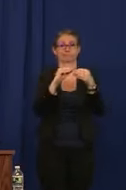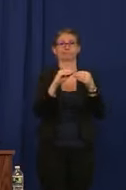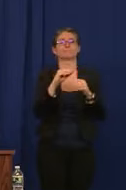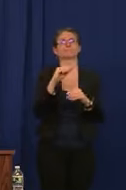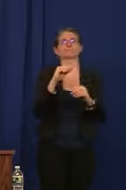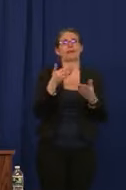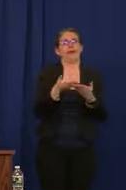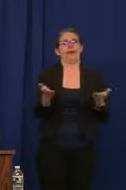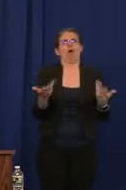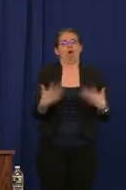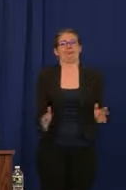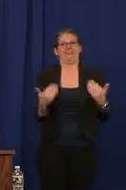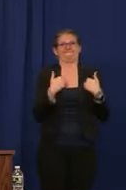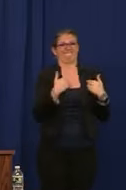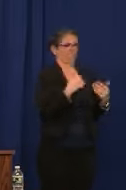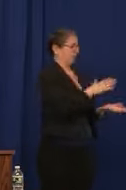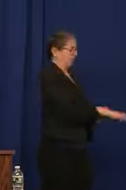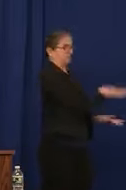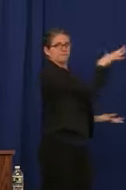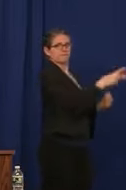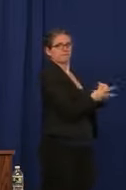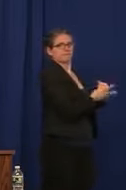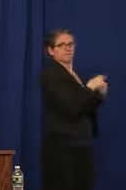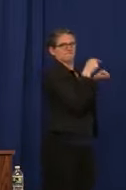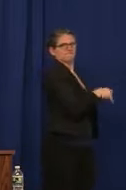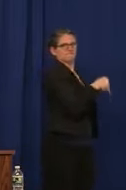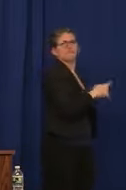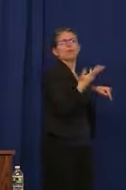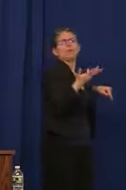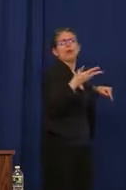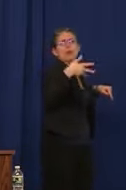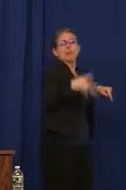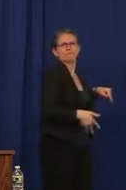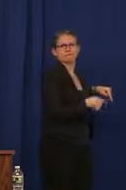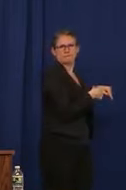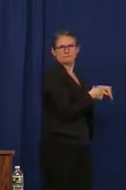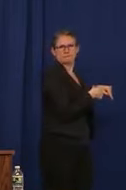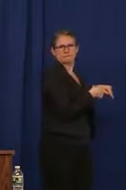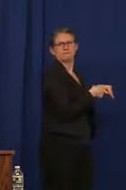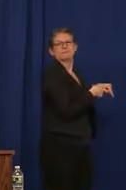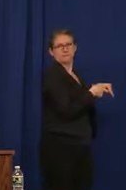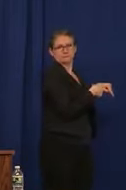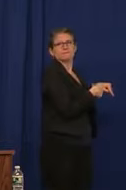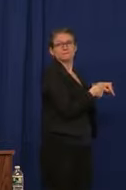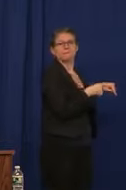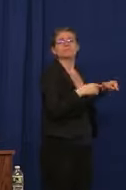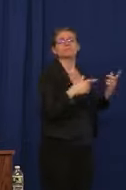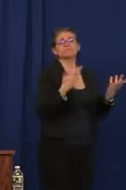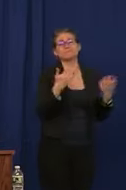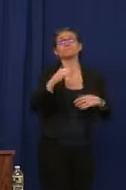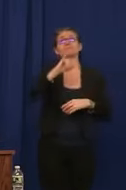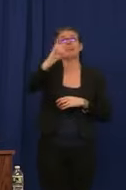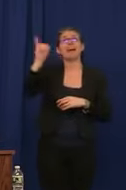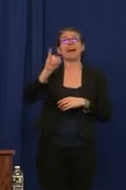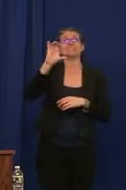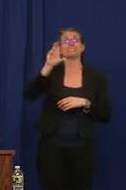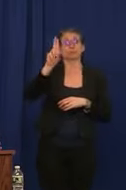state. In total, there are 314 ICU beds available,